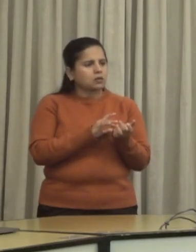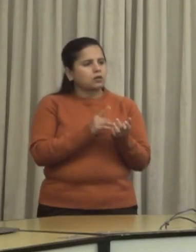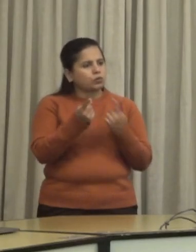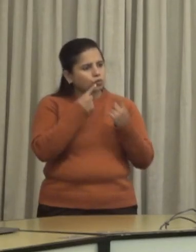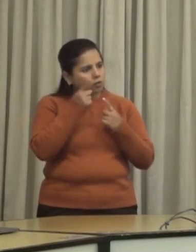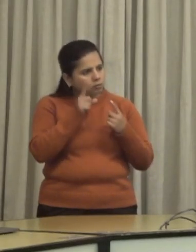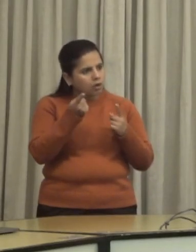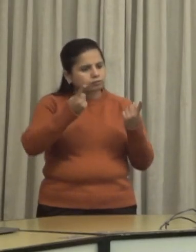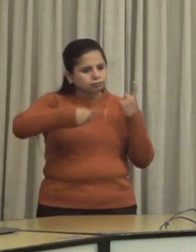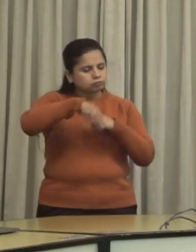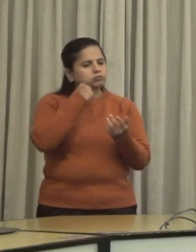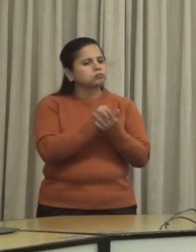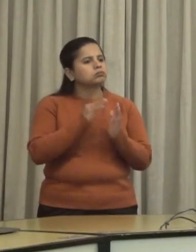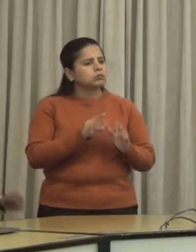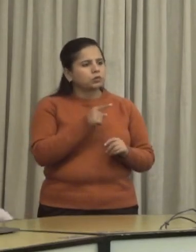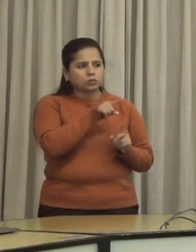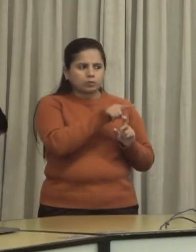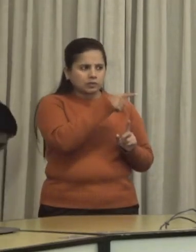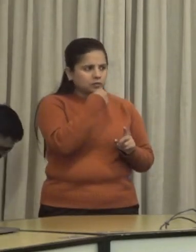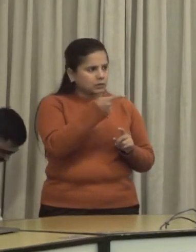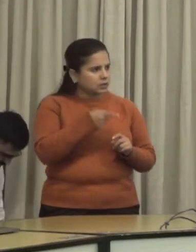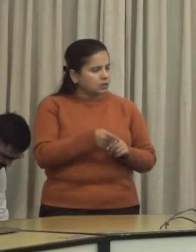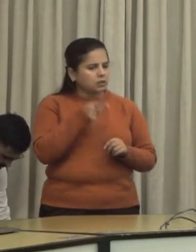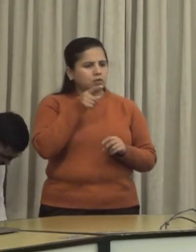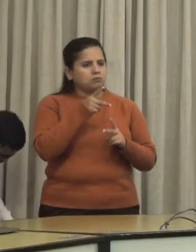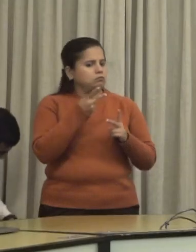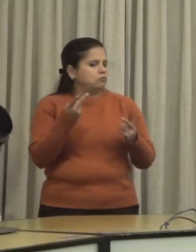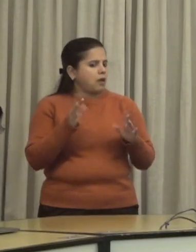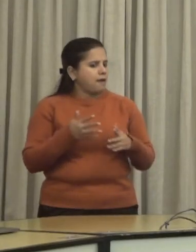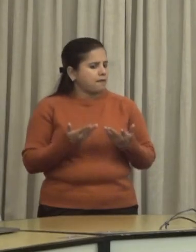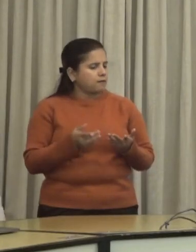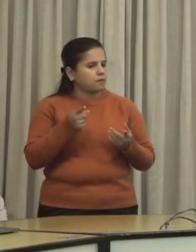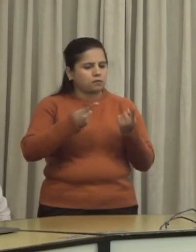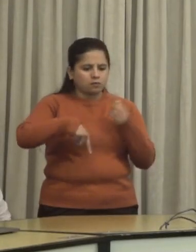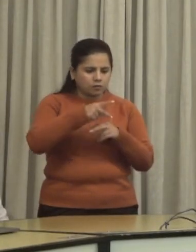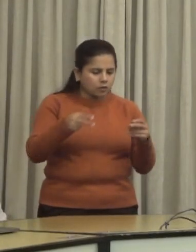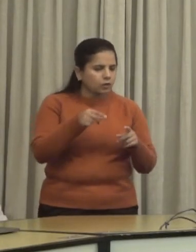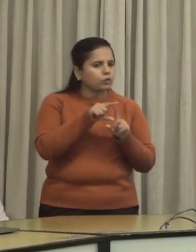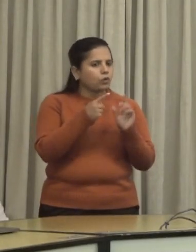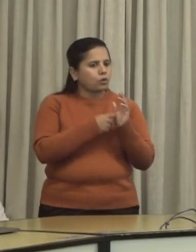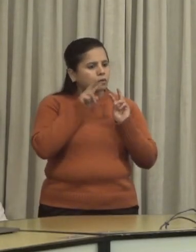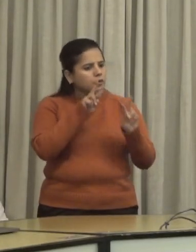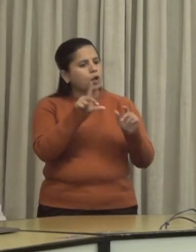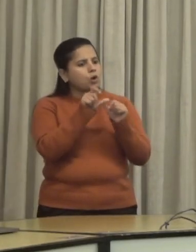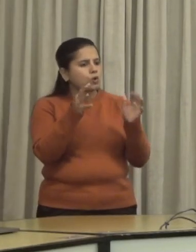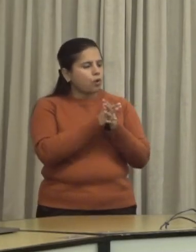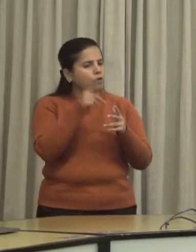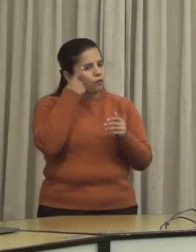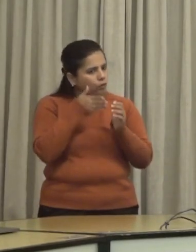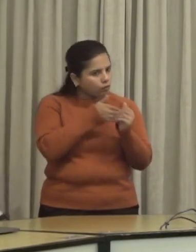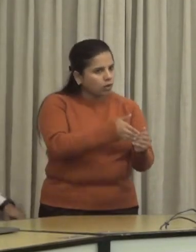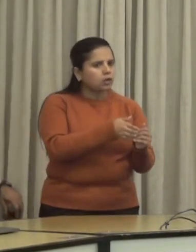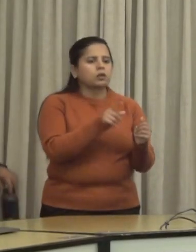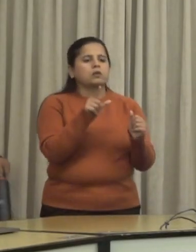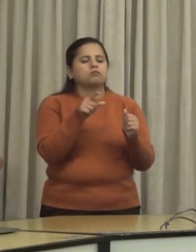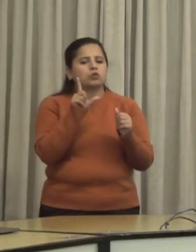talk to each other? Because as you've pointed out, they are now so inextricably intertwined. Doctors look to the law for guidance. The law should